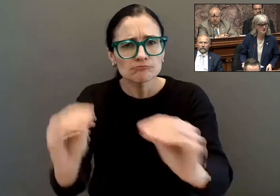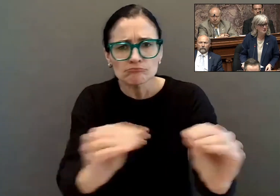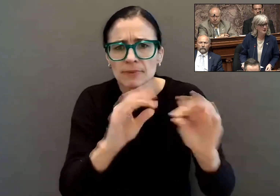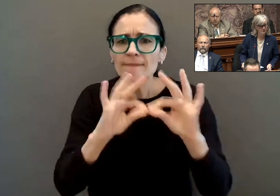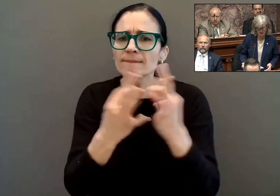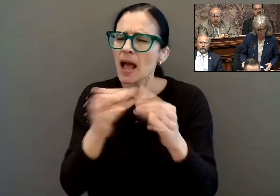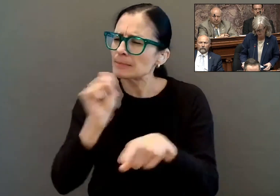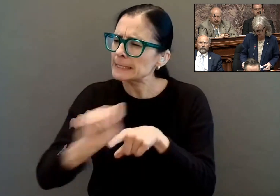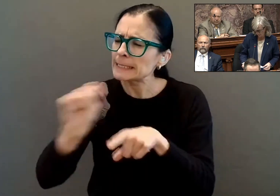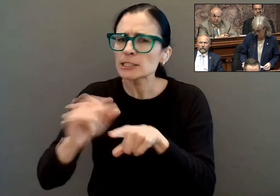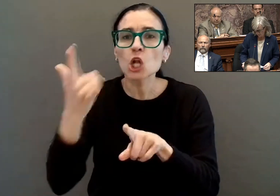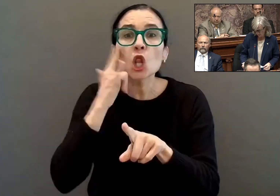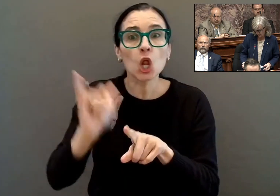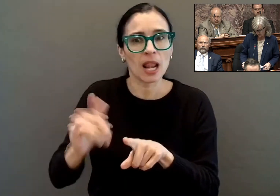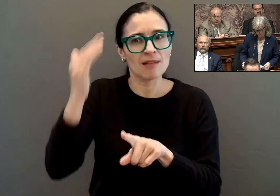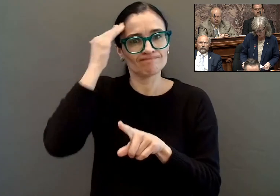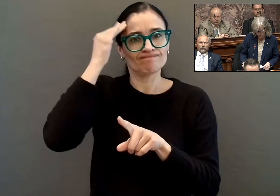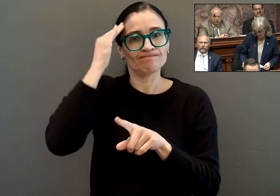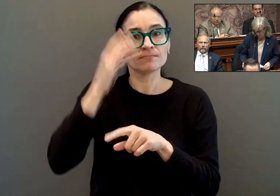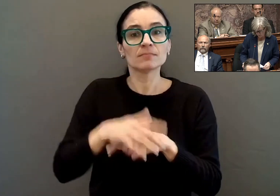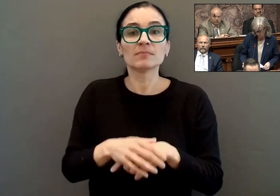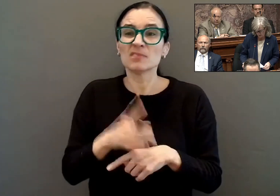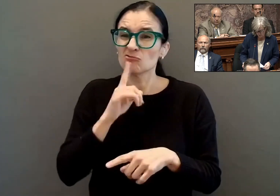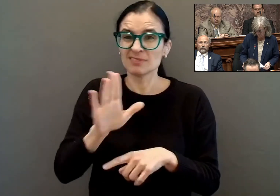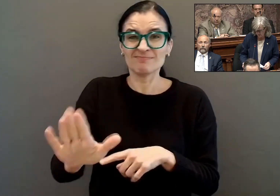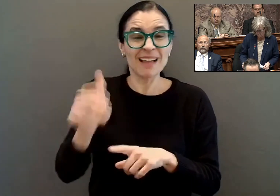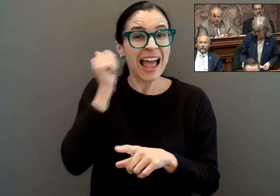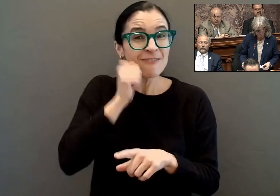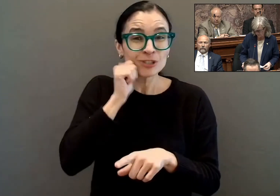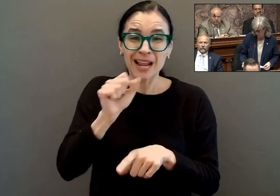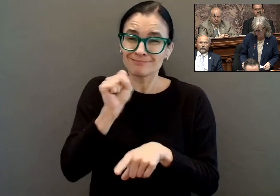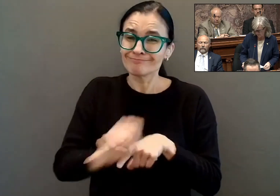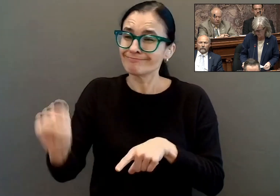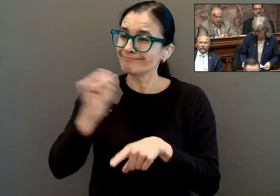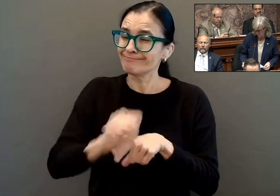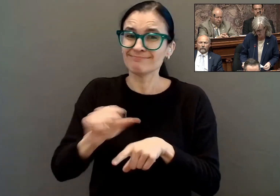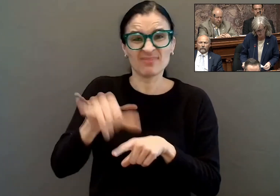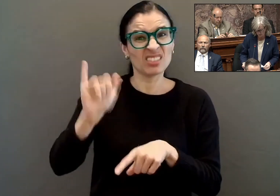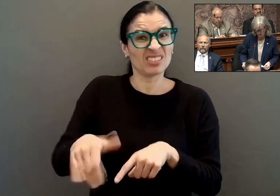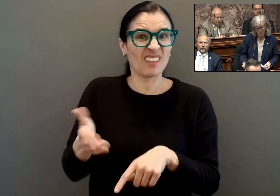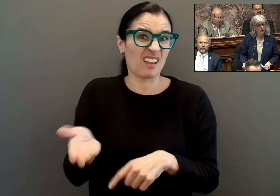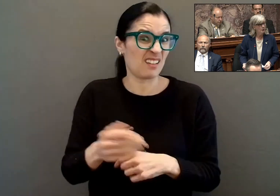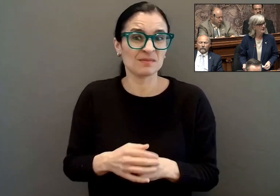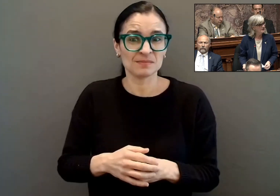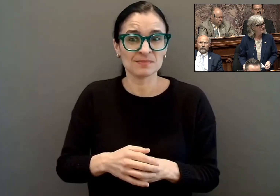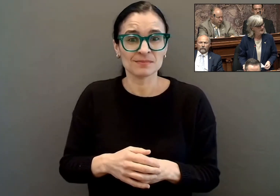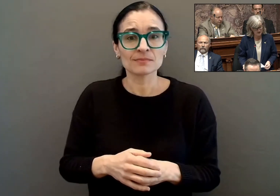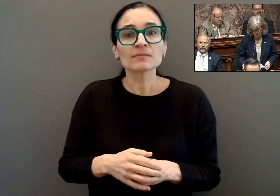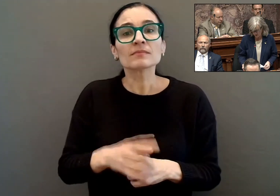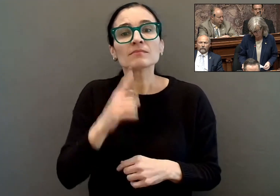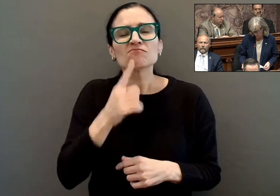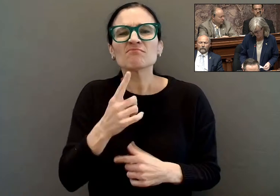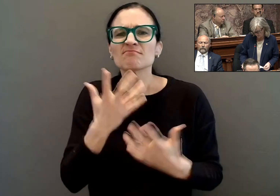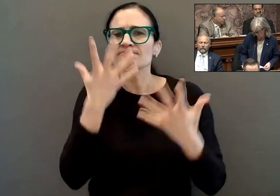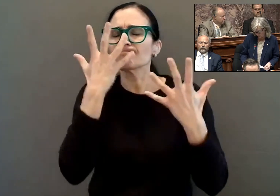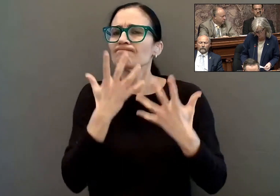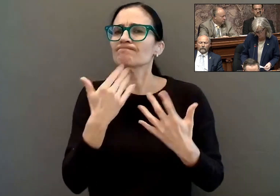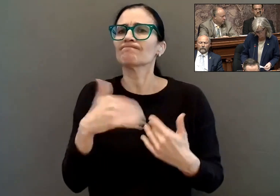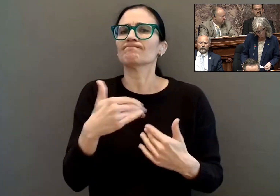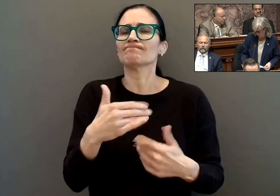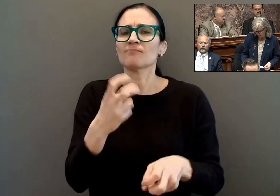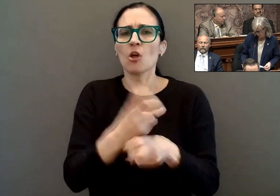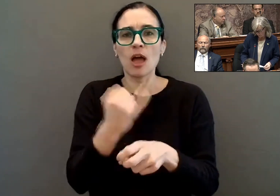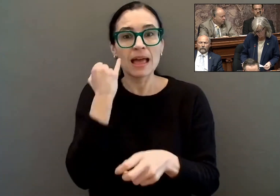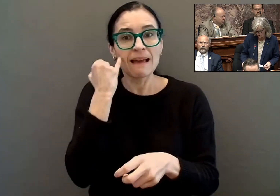what they do every day. The heartbreak when a predator takes down their precious livestock or an infestation ruins a